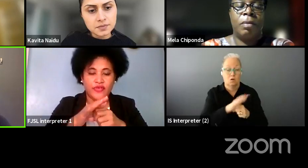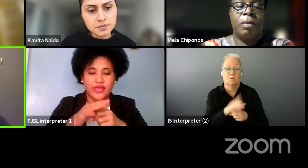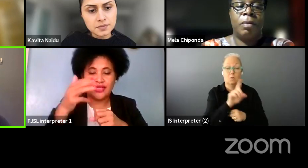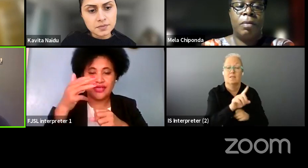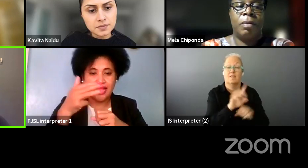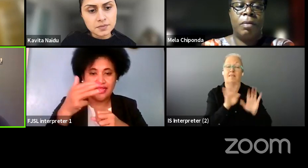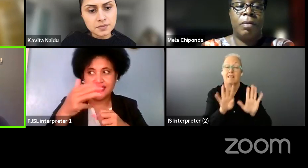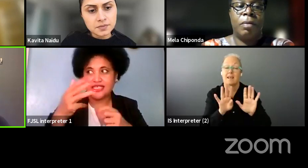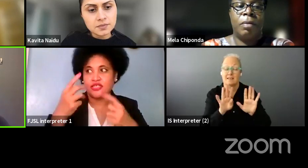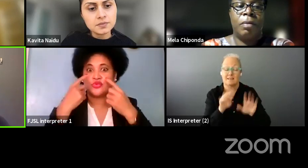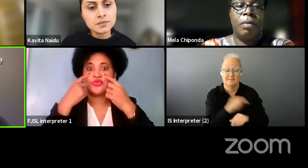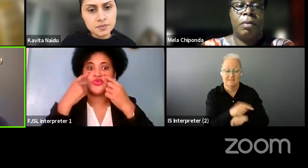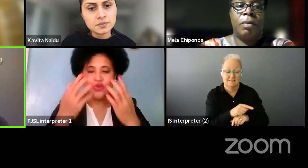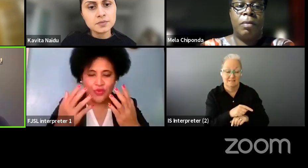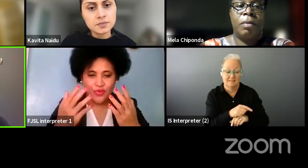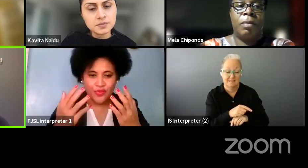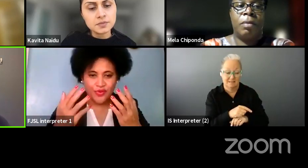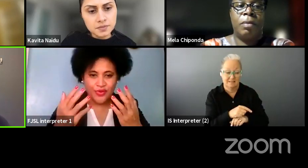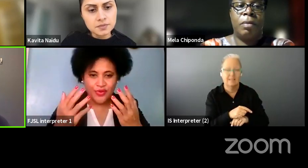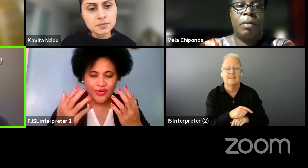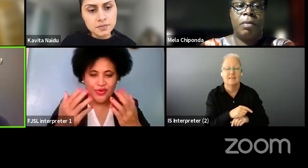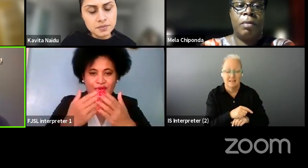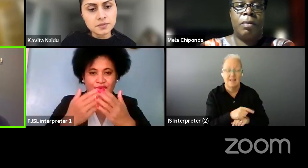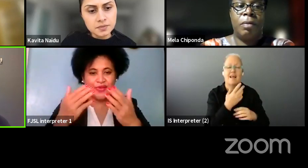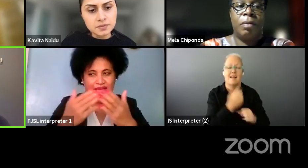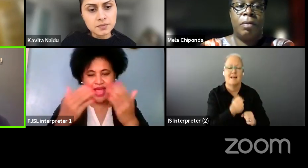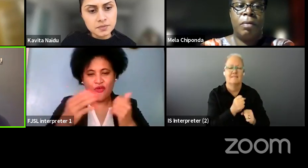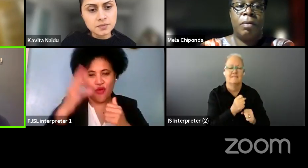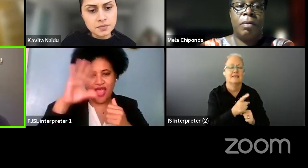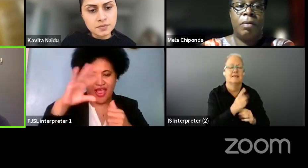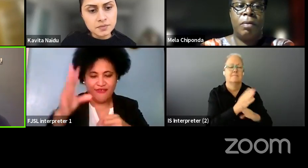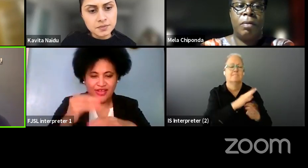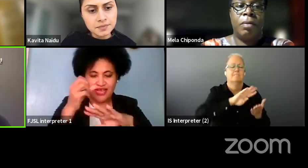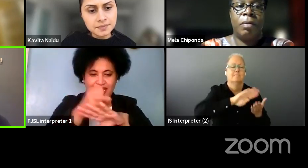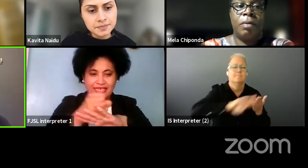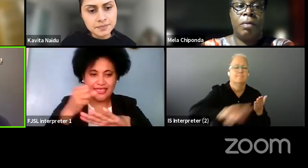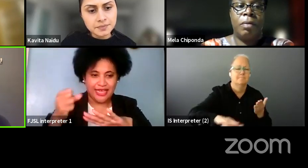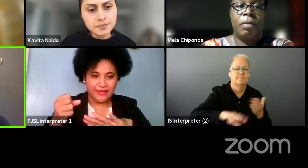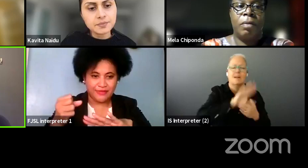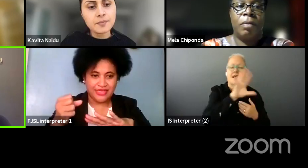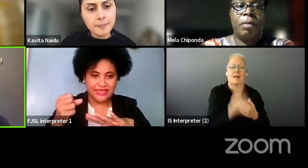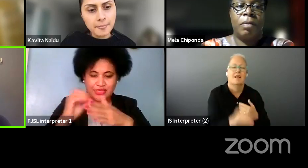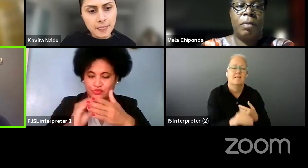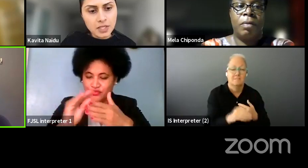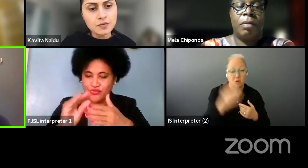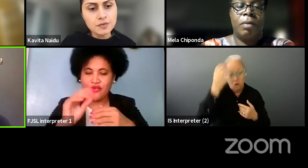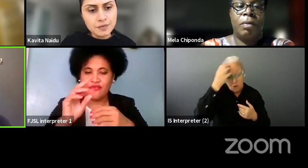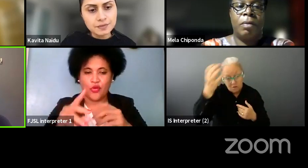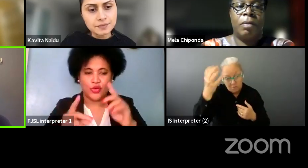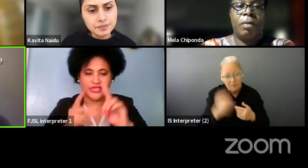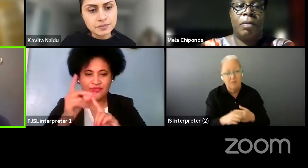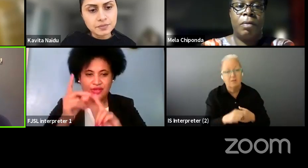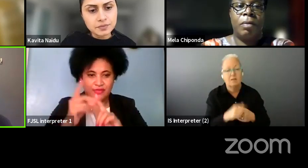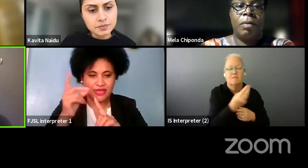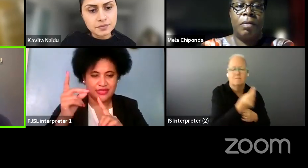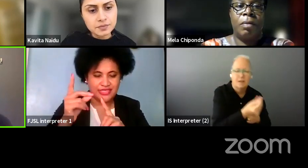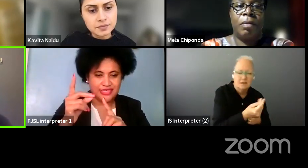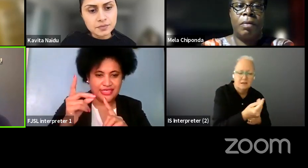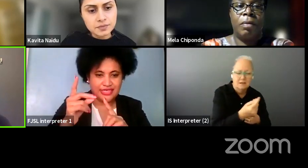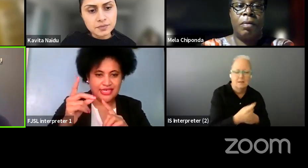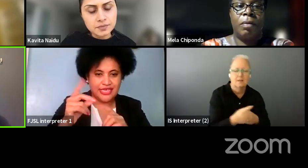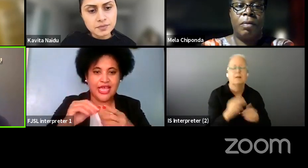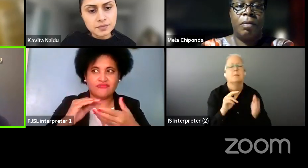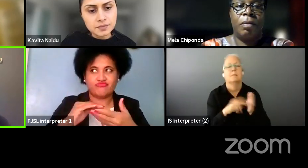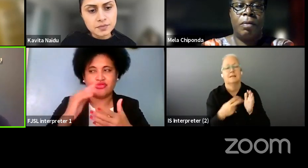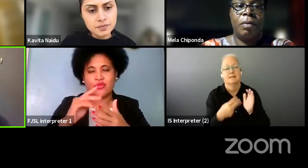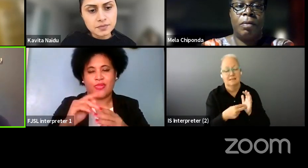debt restricts the scope of African governments in financing people-centered development and the way it exerts increasing pressure on